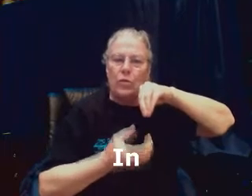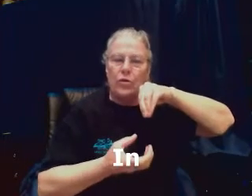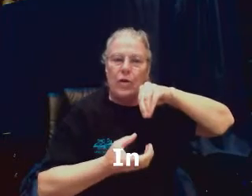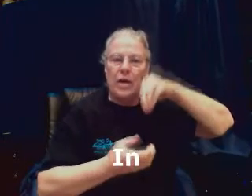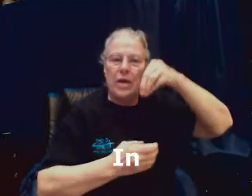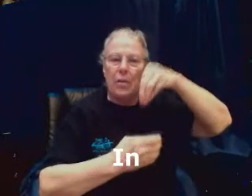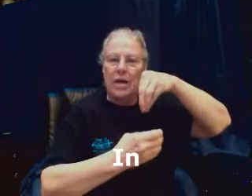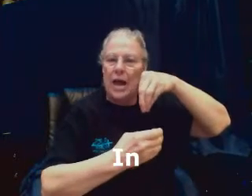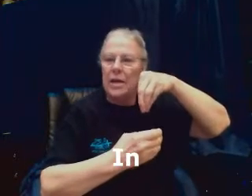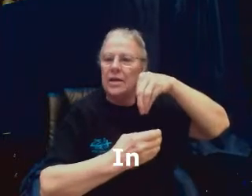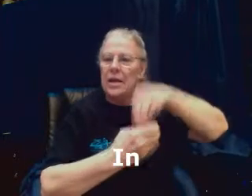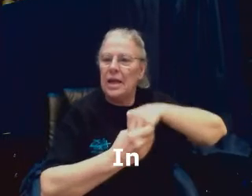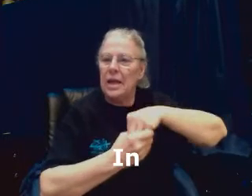your non-dominant hand. In.